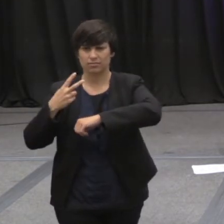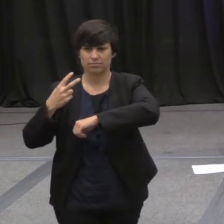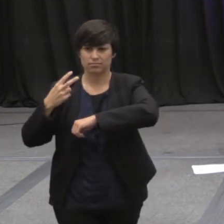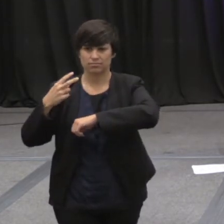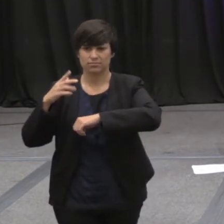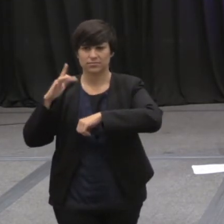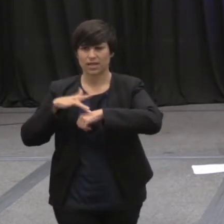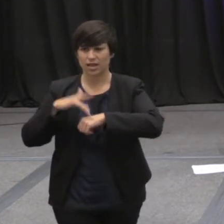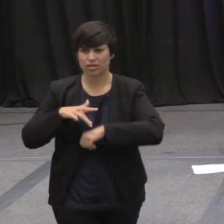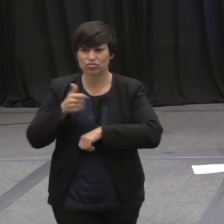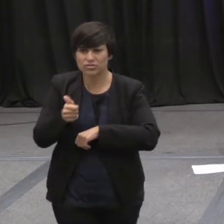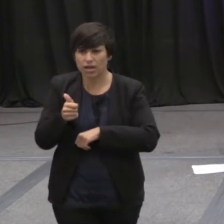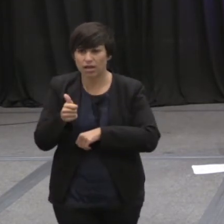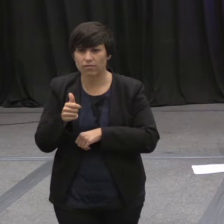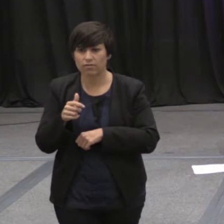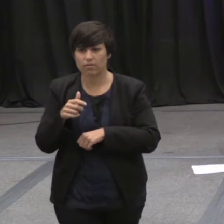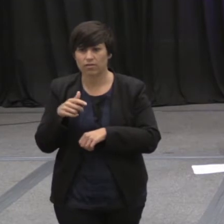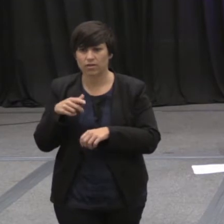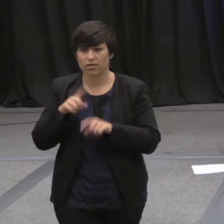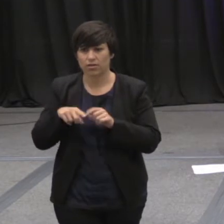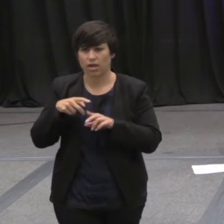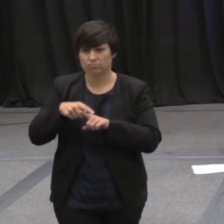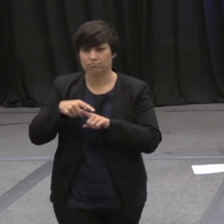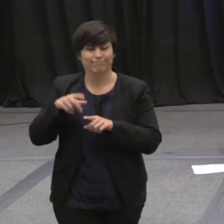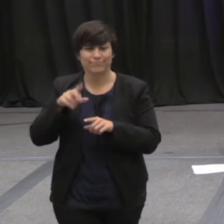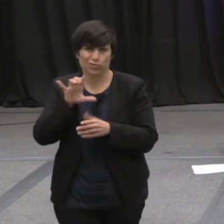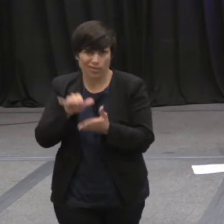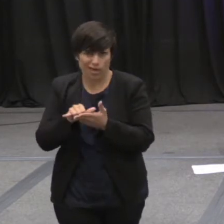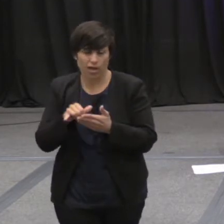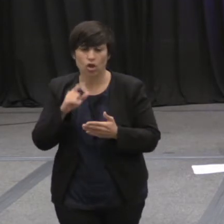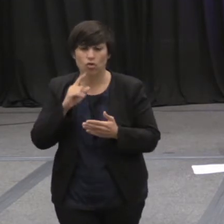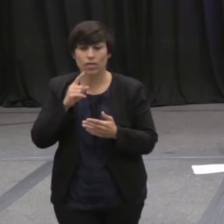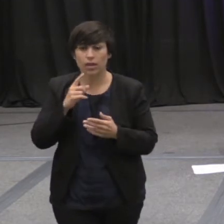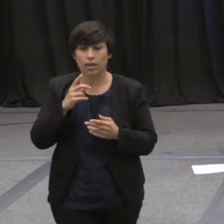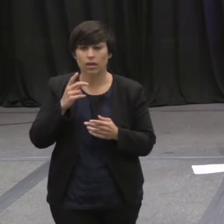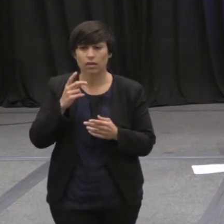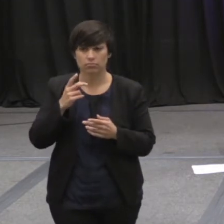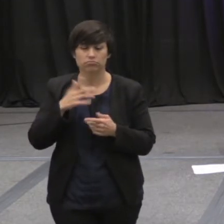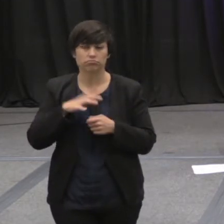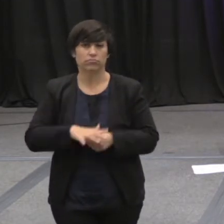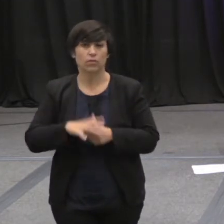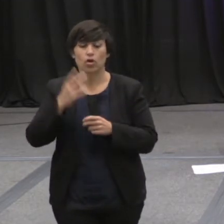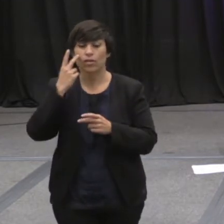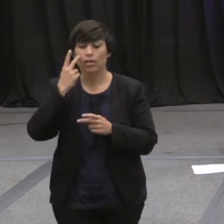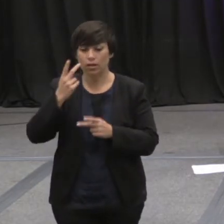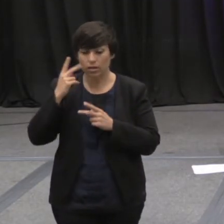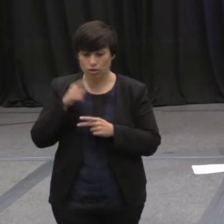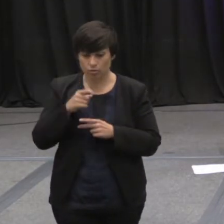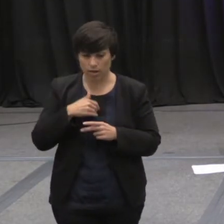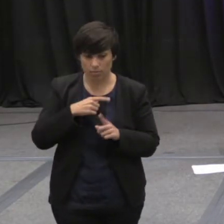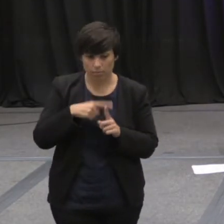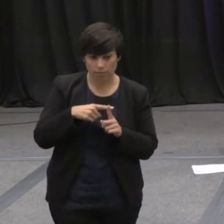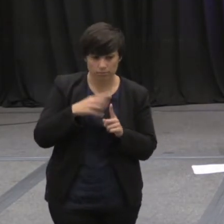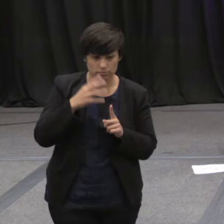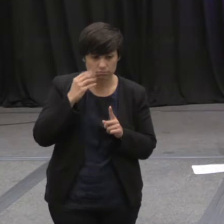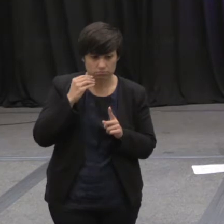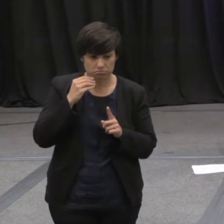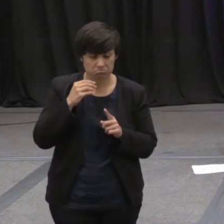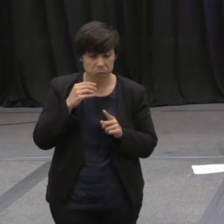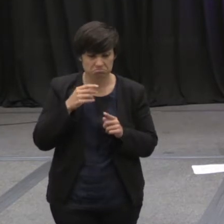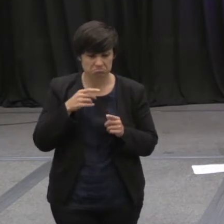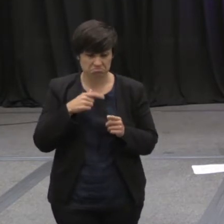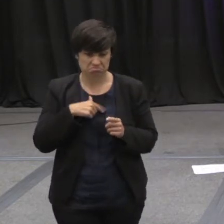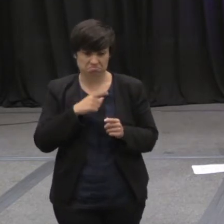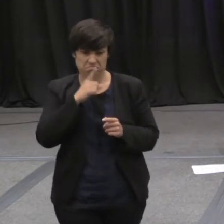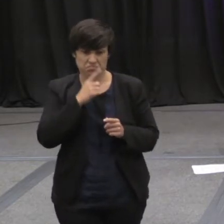shaming us that causes the harm. In retrospect, he was a child as well. You had a positive experience. It didn't hurt you. I'm not going to say that was wrong.